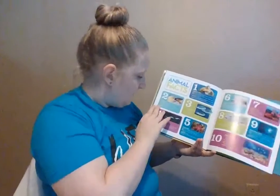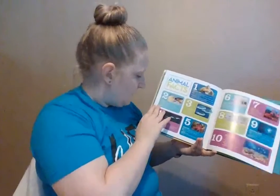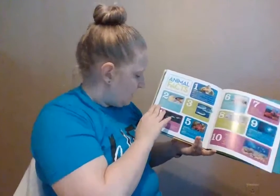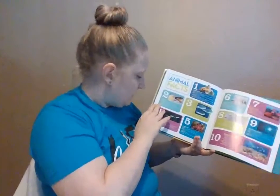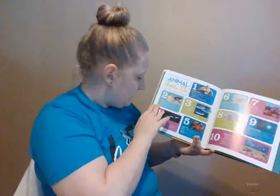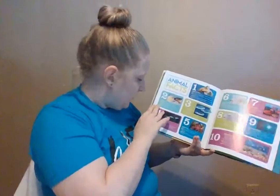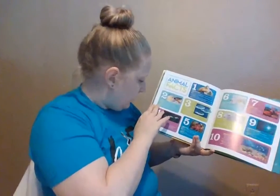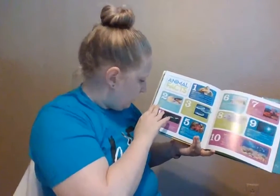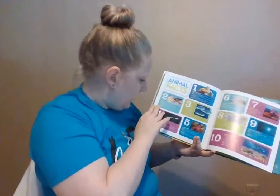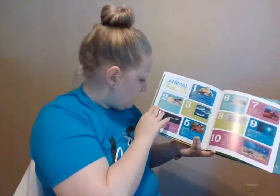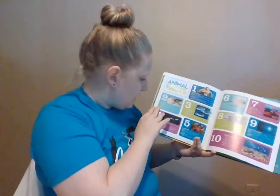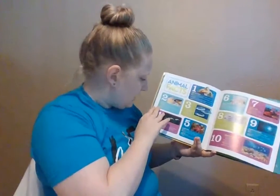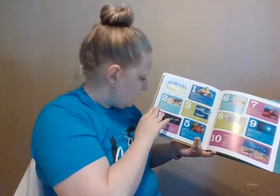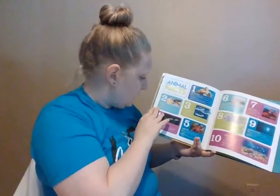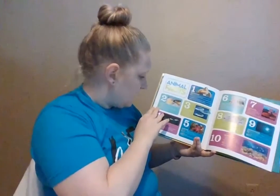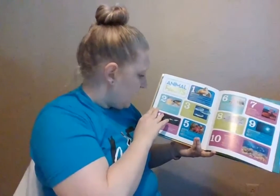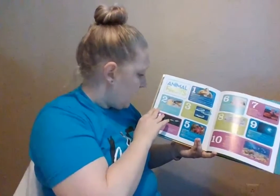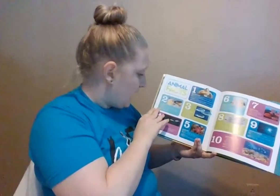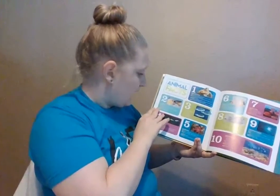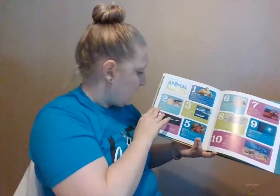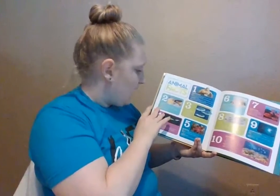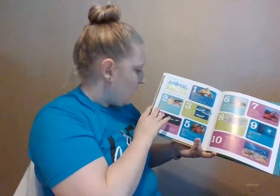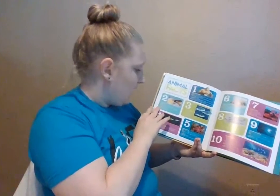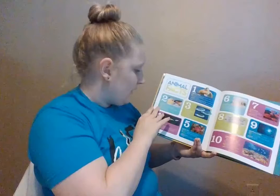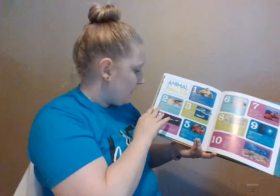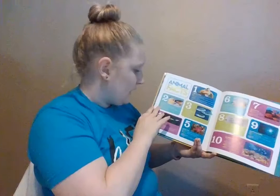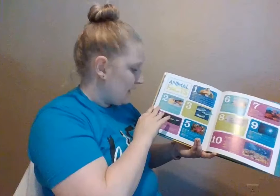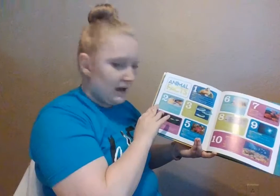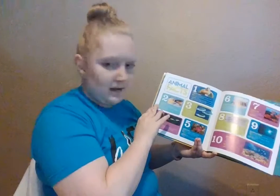Food. Small fish, including cod, herring, and